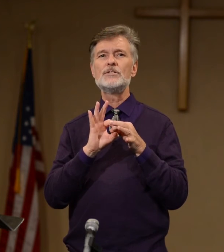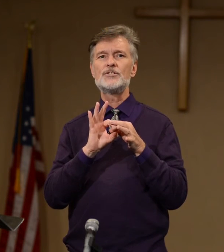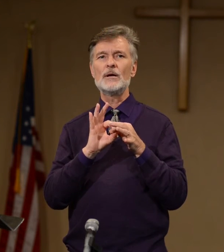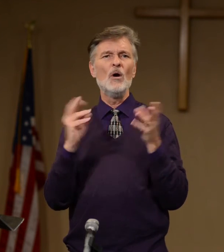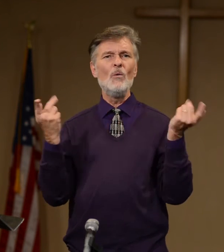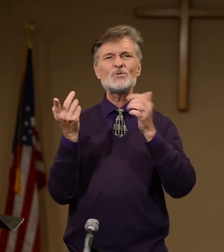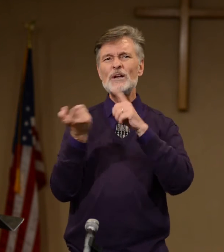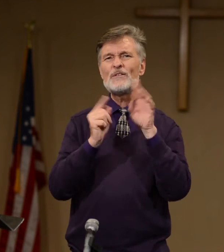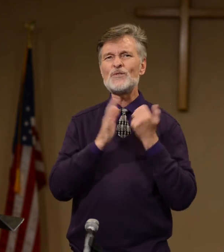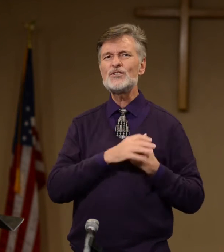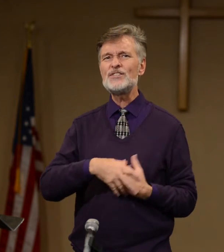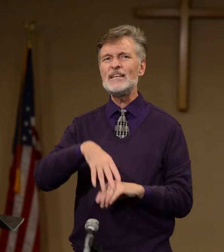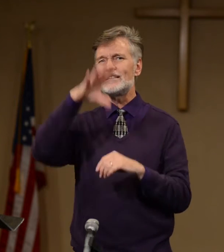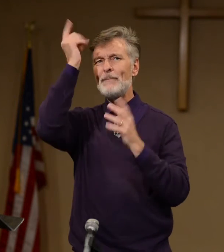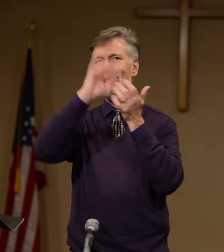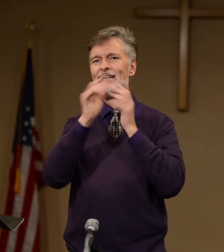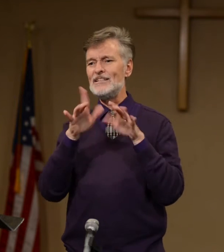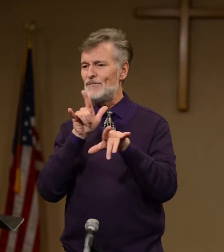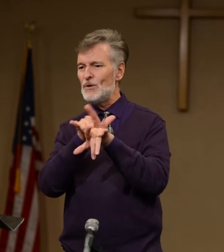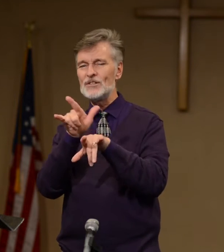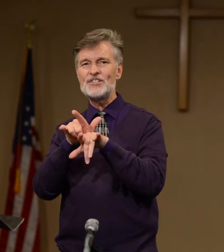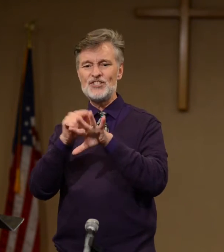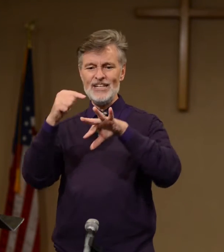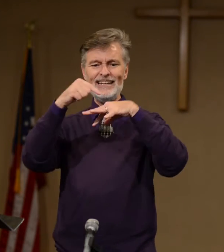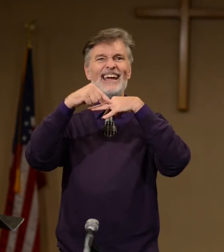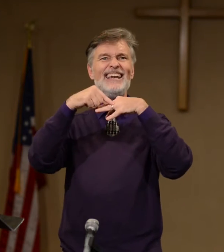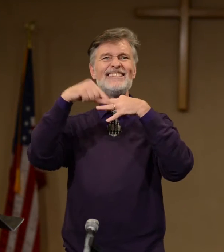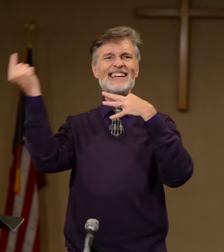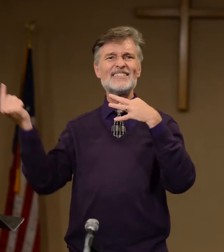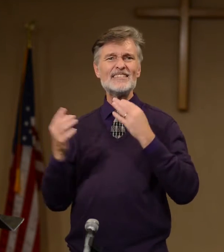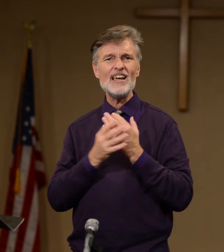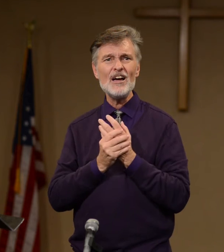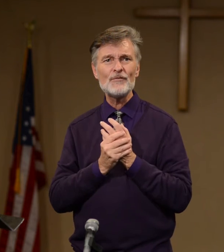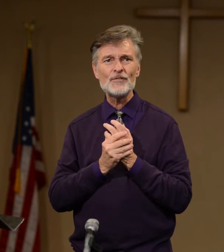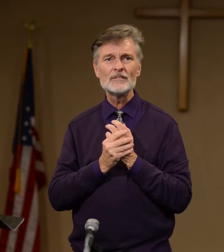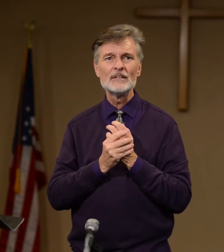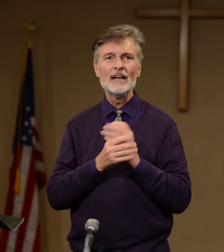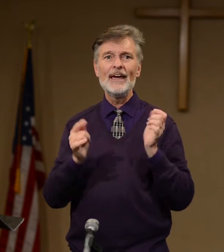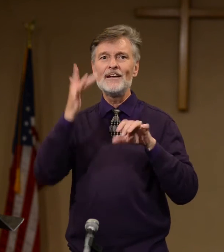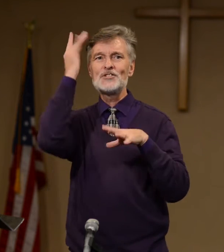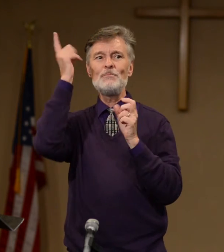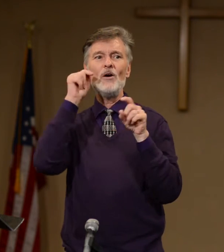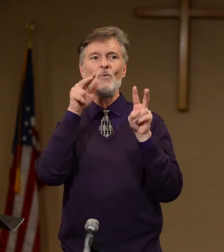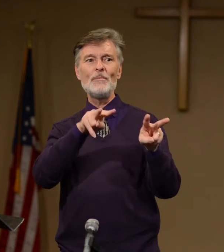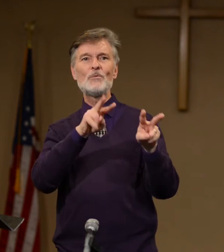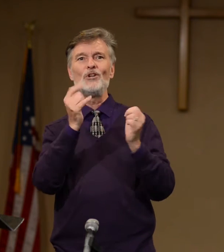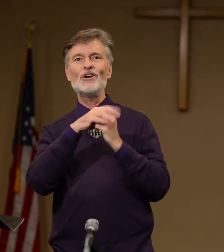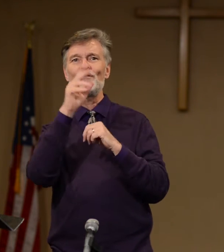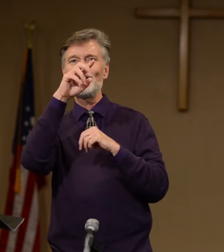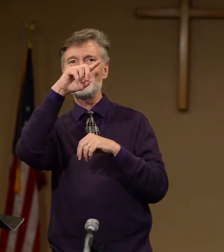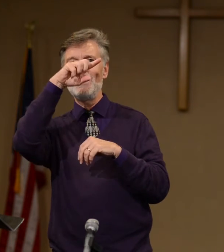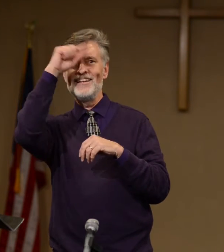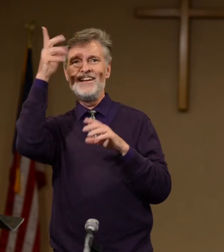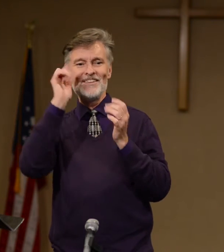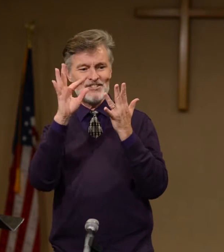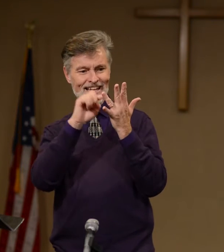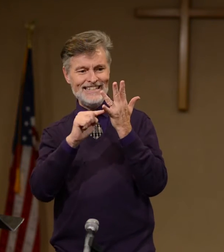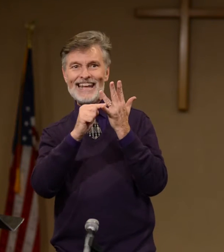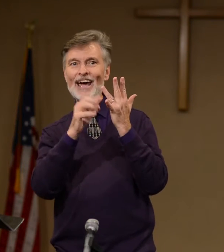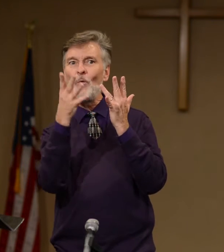relationship. What's one of the first things a man does if he wants to cheat? He takes this off. And a smart woman will look for the suntan